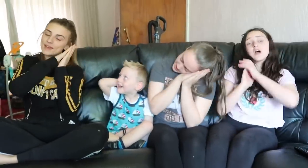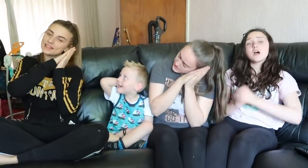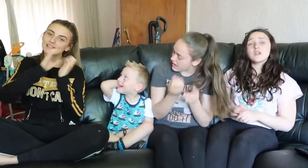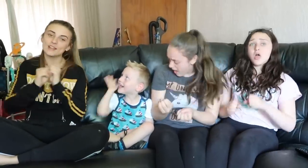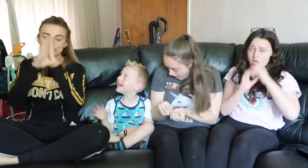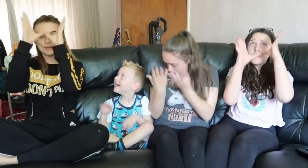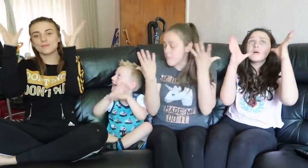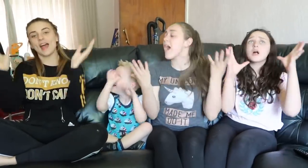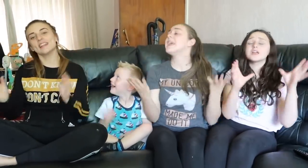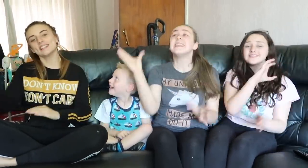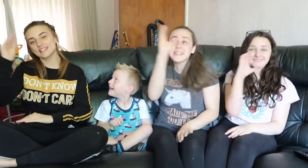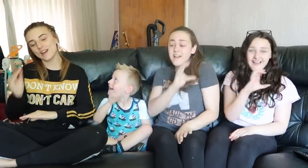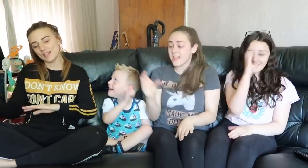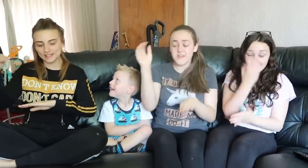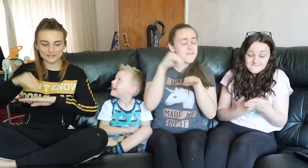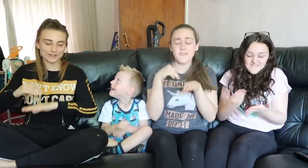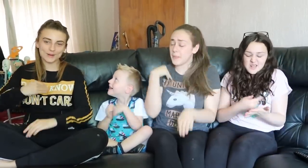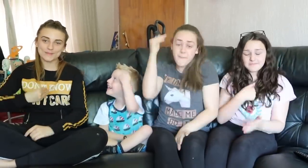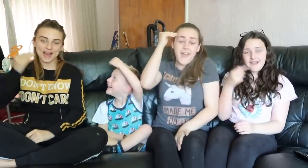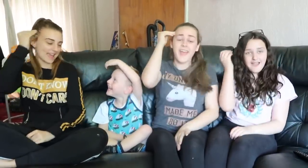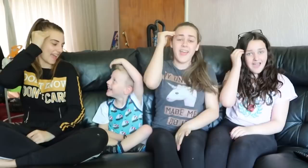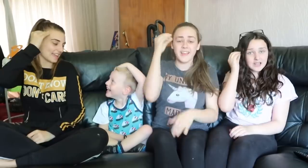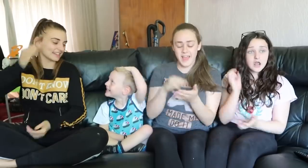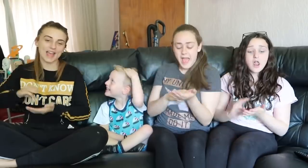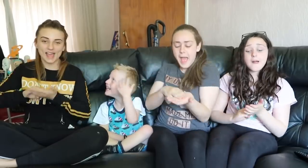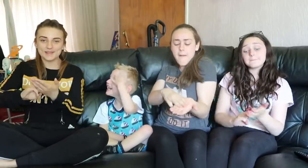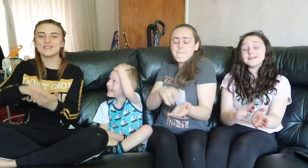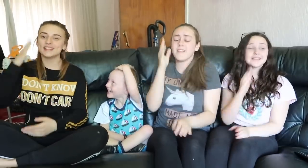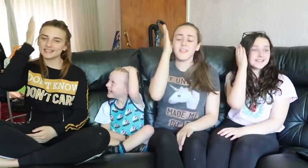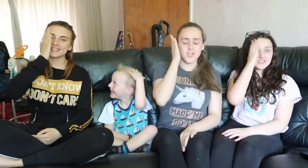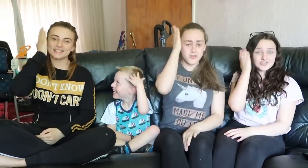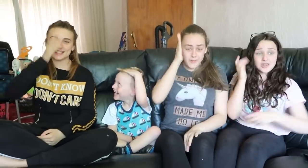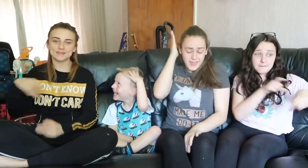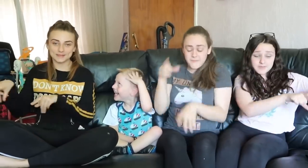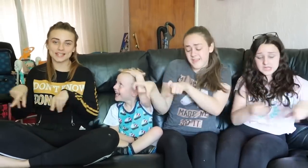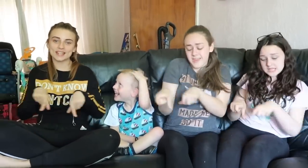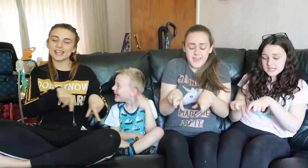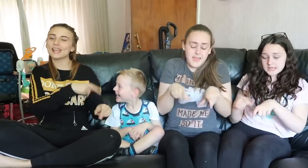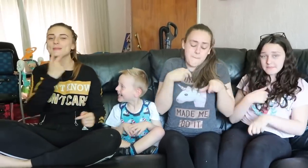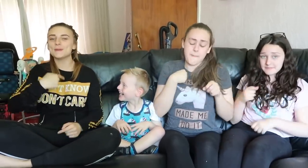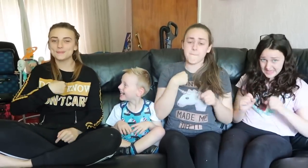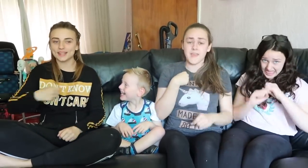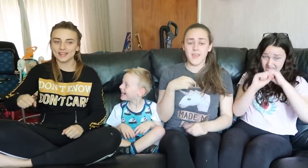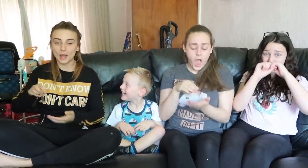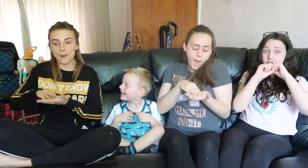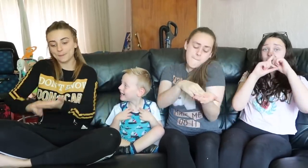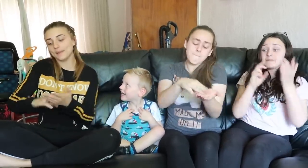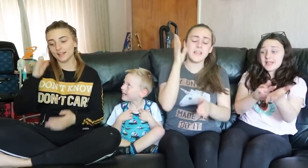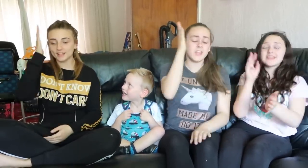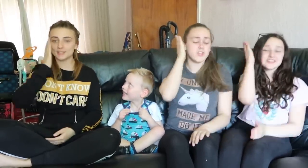I close my eyes to see. A million